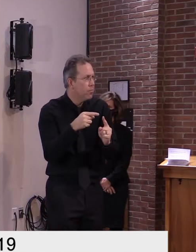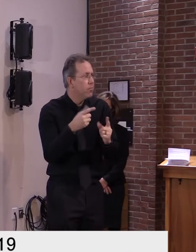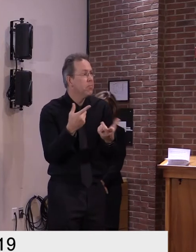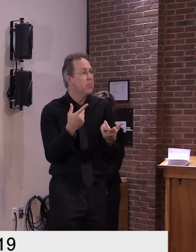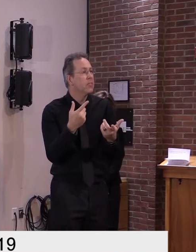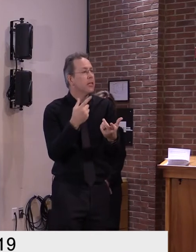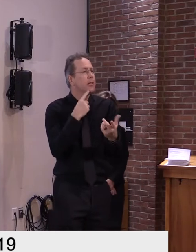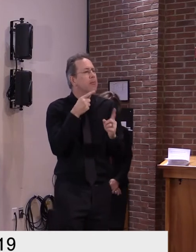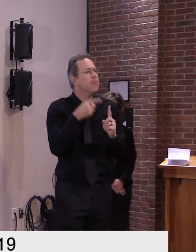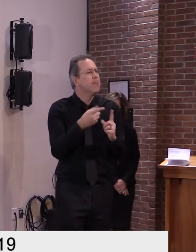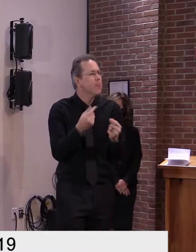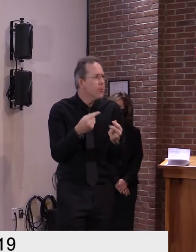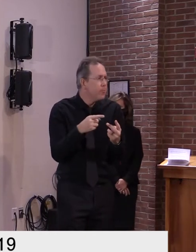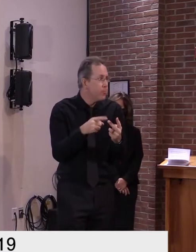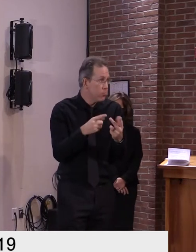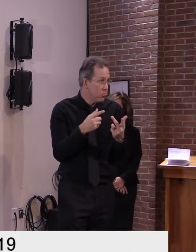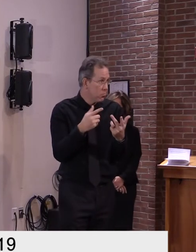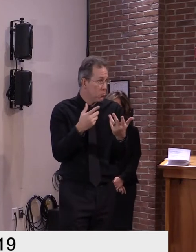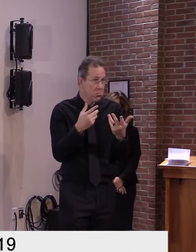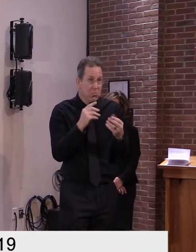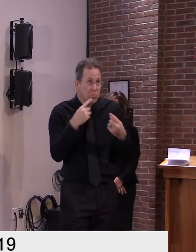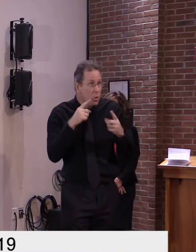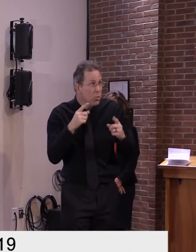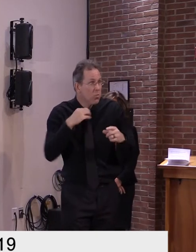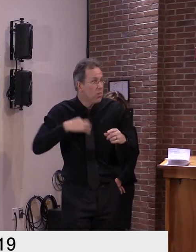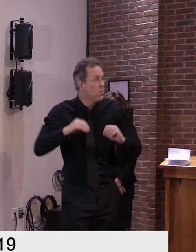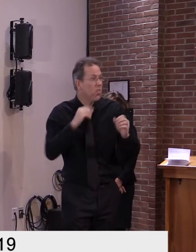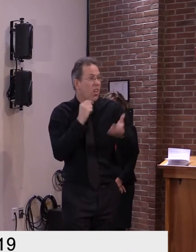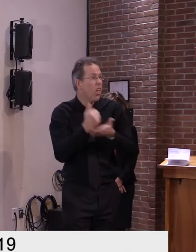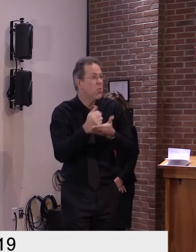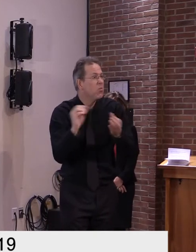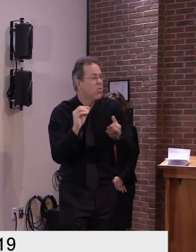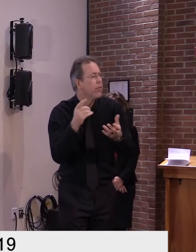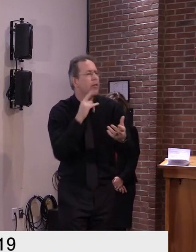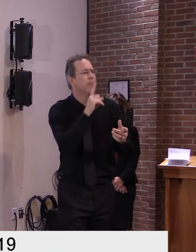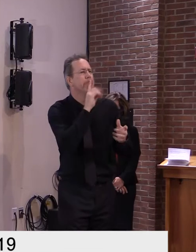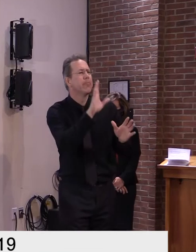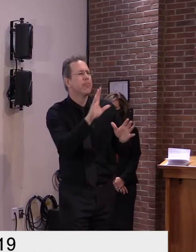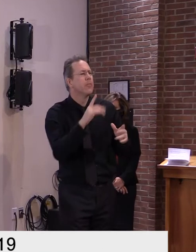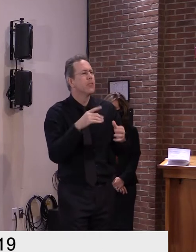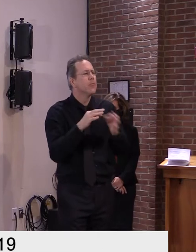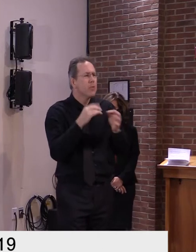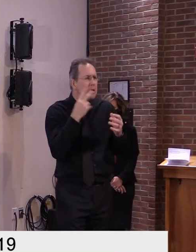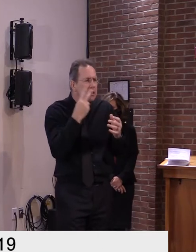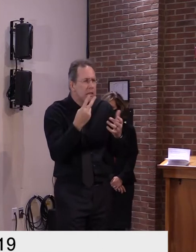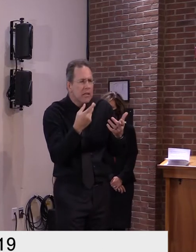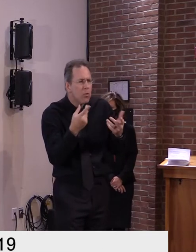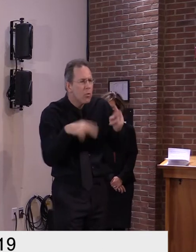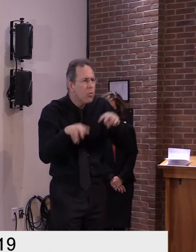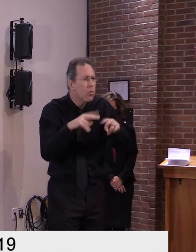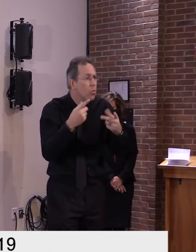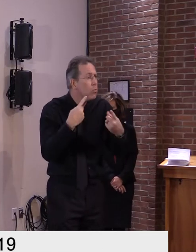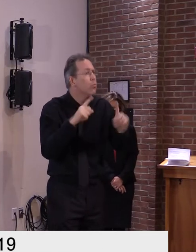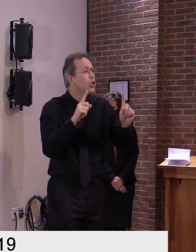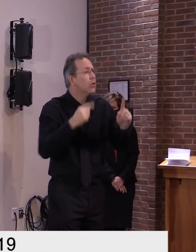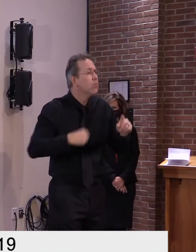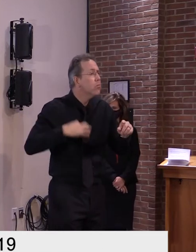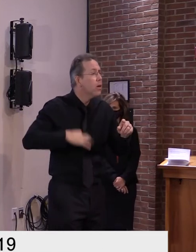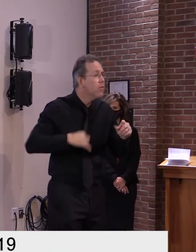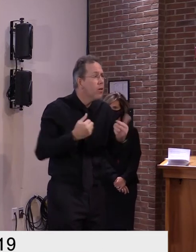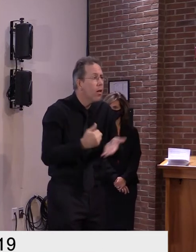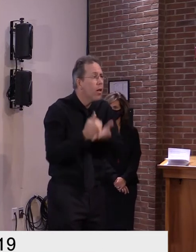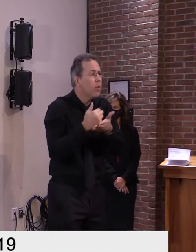impact. It's just that many of the guidance panels from the NIH and other significant scientific